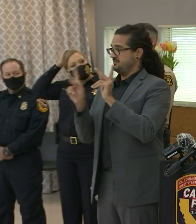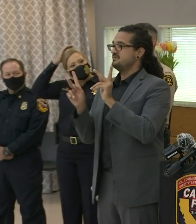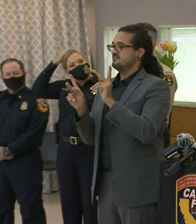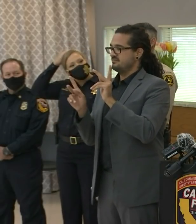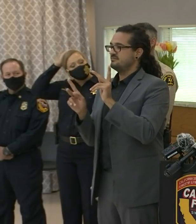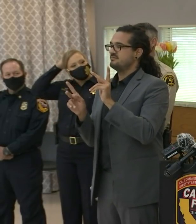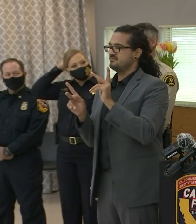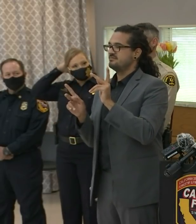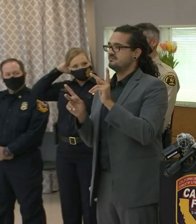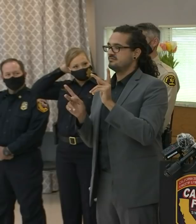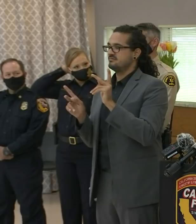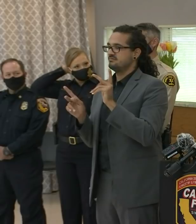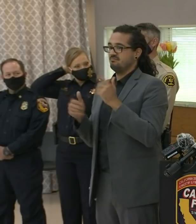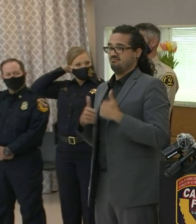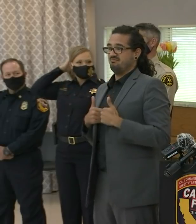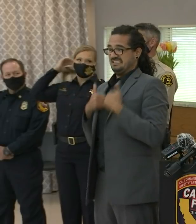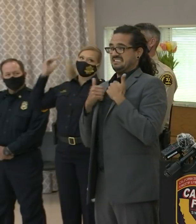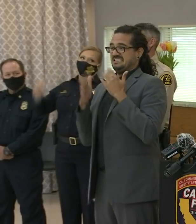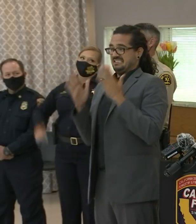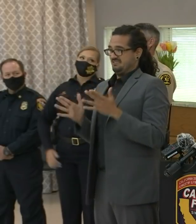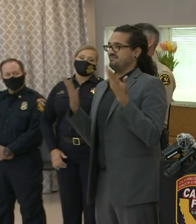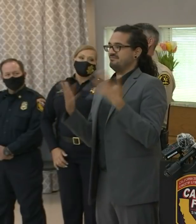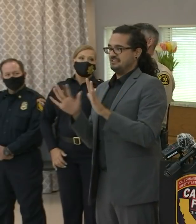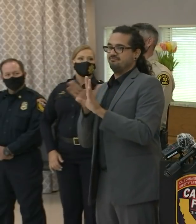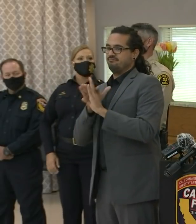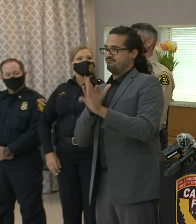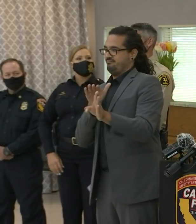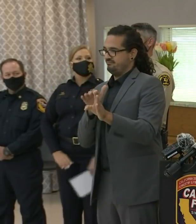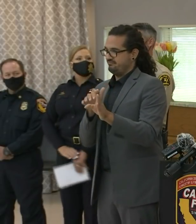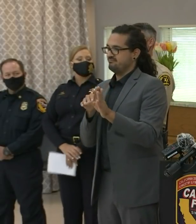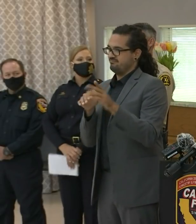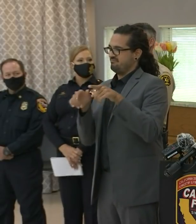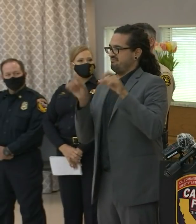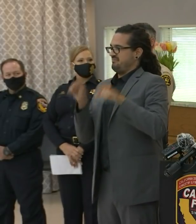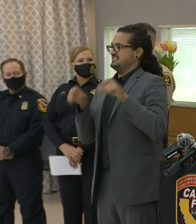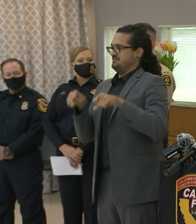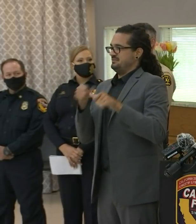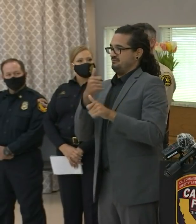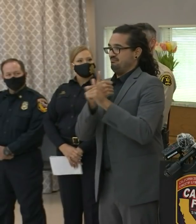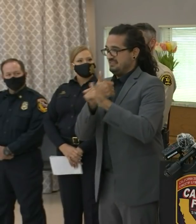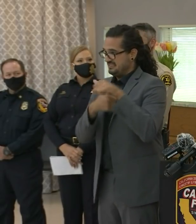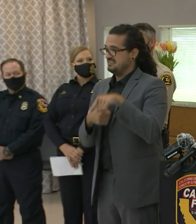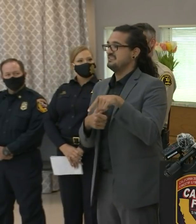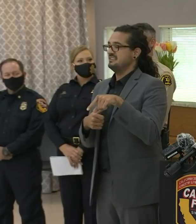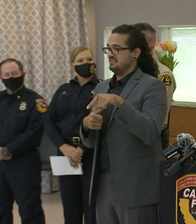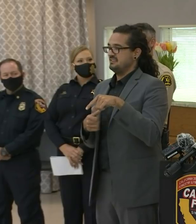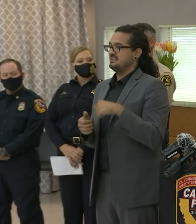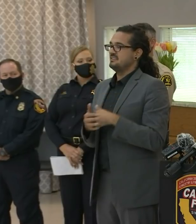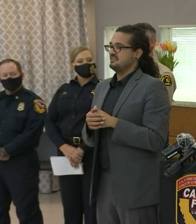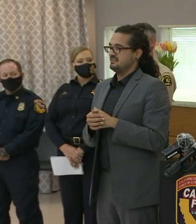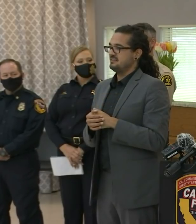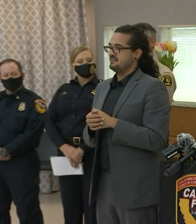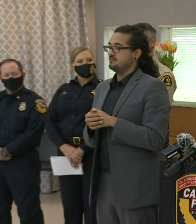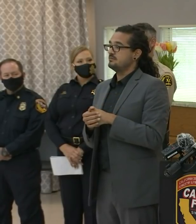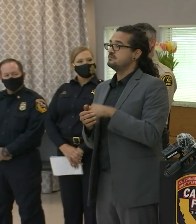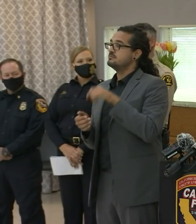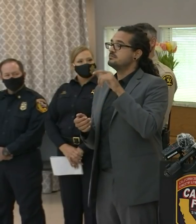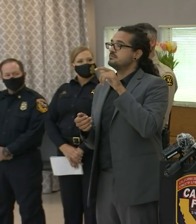24,000 residents which have been threatened. There are still 24,300 structures still threatened on this